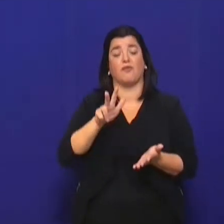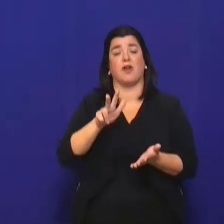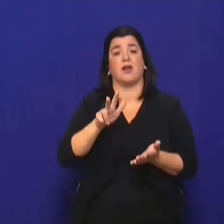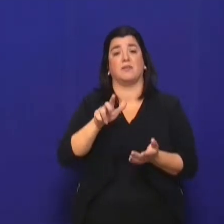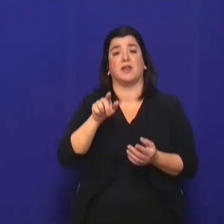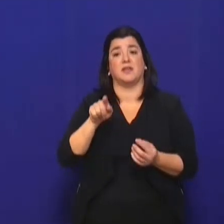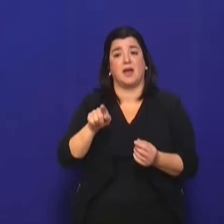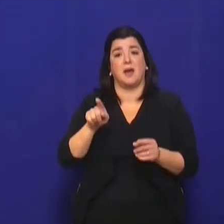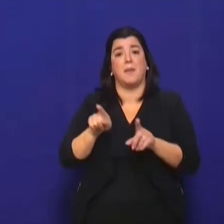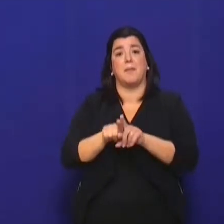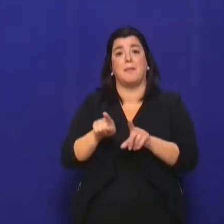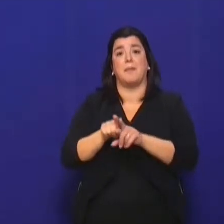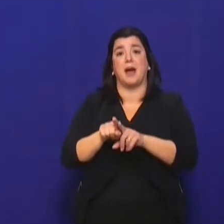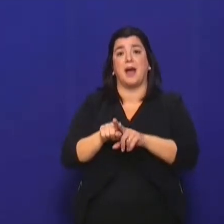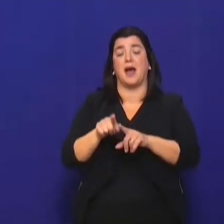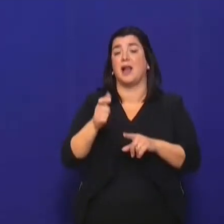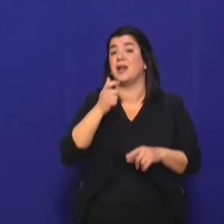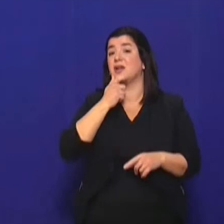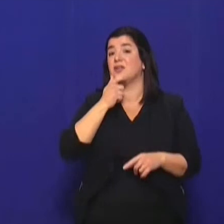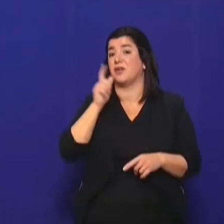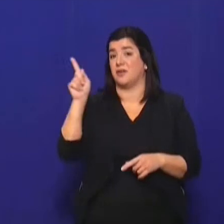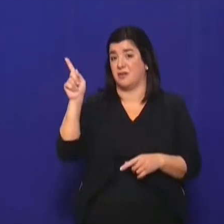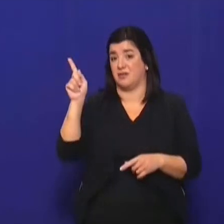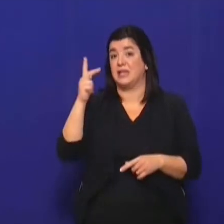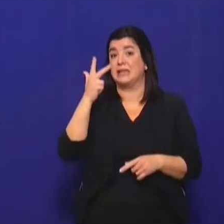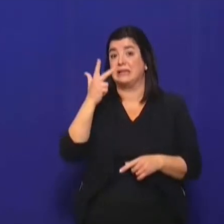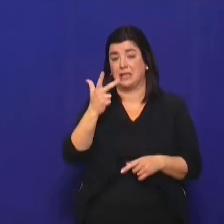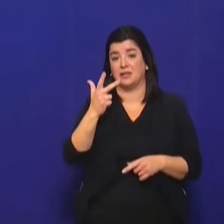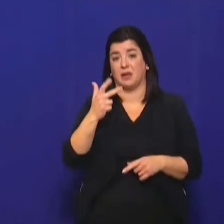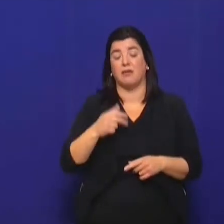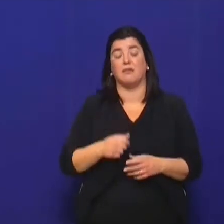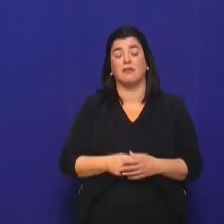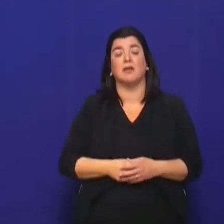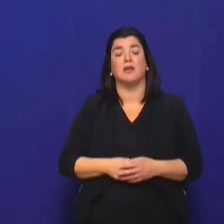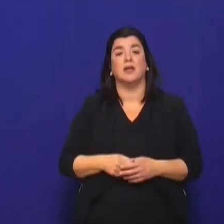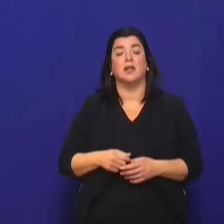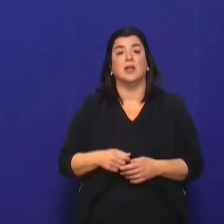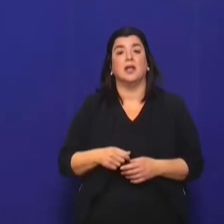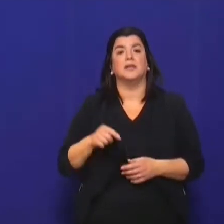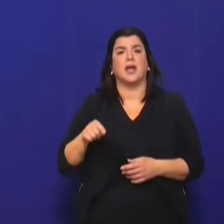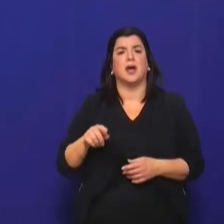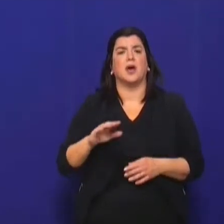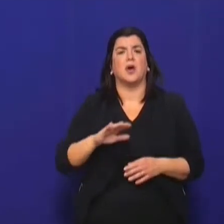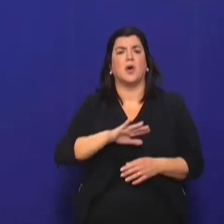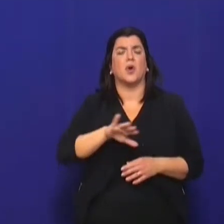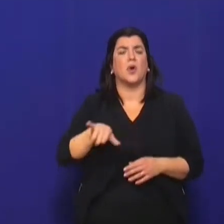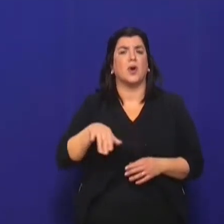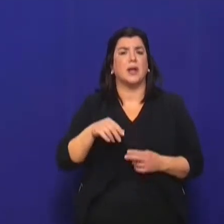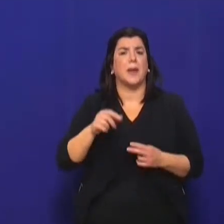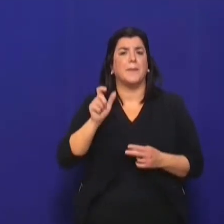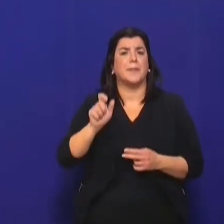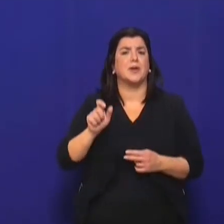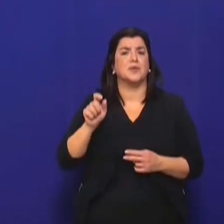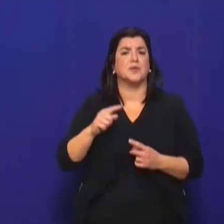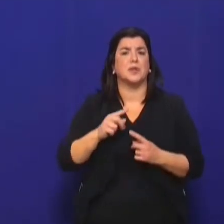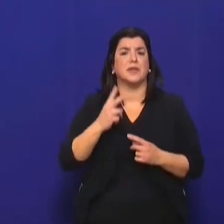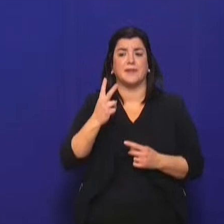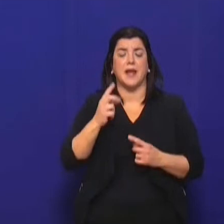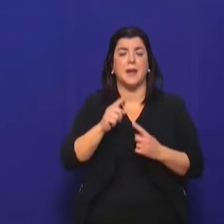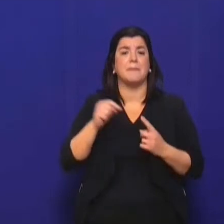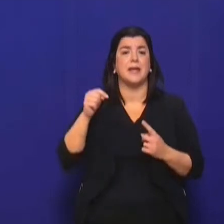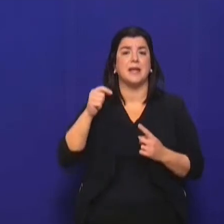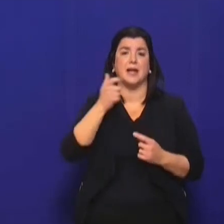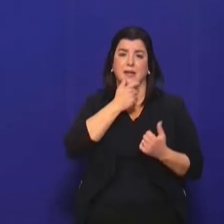huwa simili tal-dak tal-Ingilterra, dawn kienu kollha relatati ma' persuni li 2 minnhom ġew